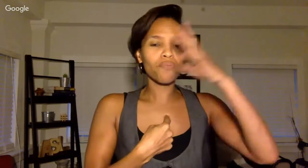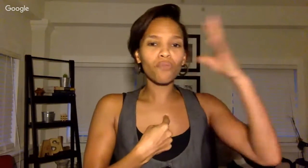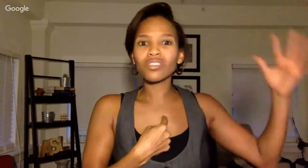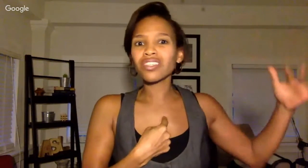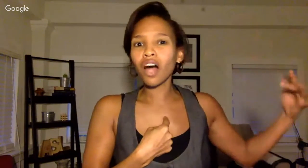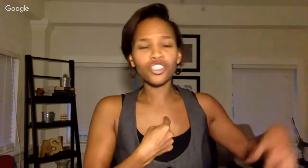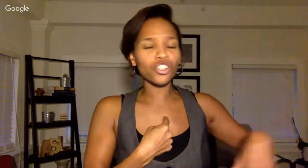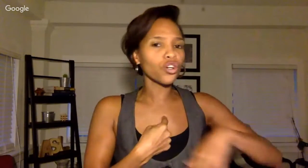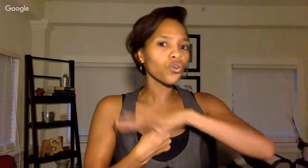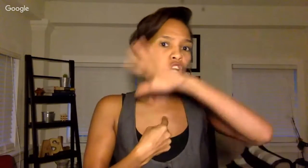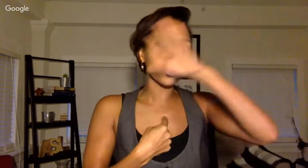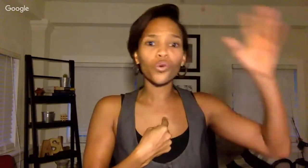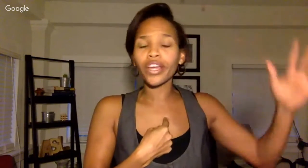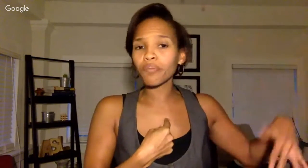most logical agreement,